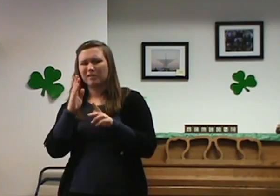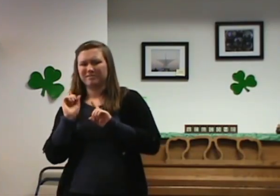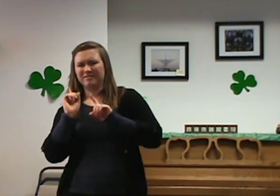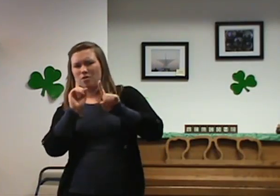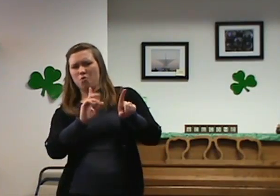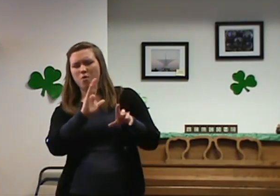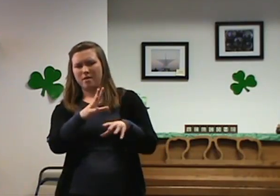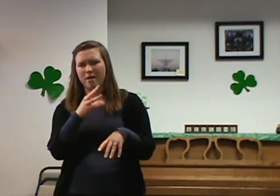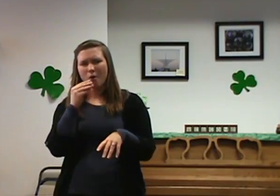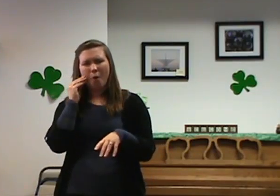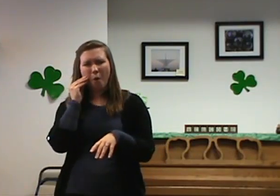charge.